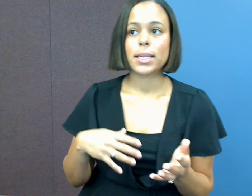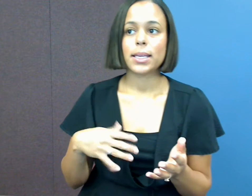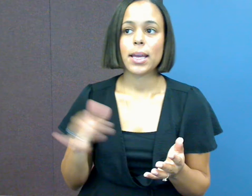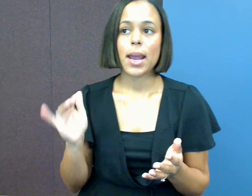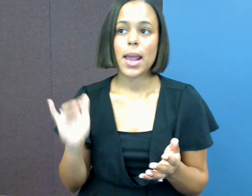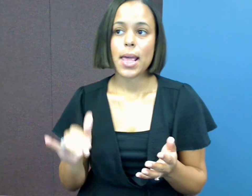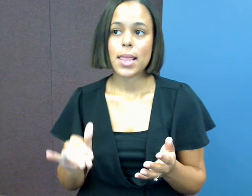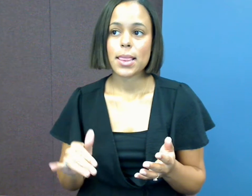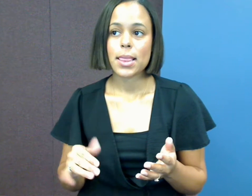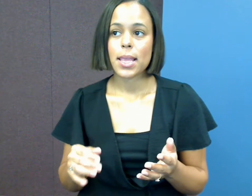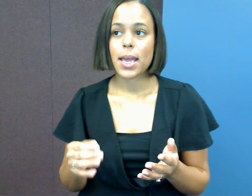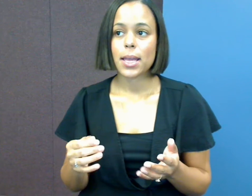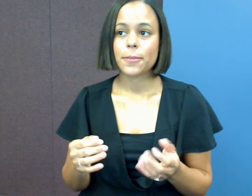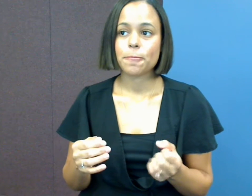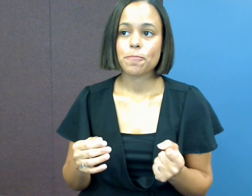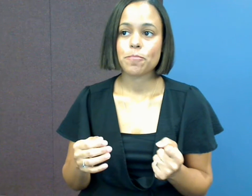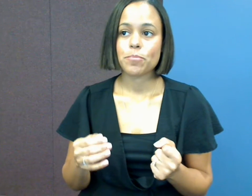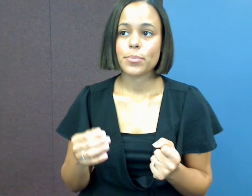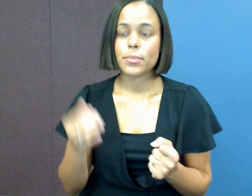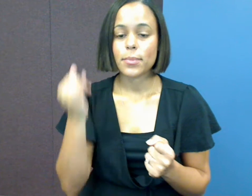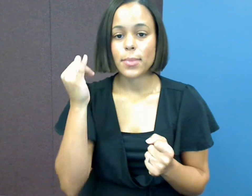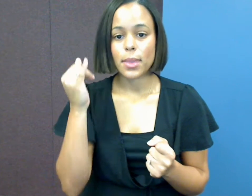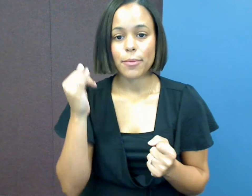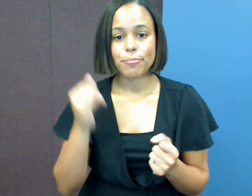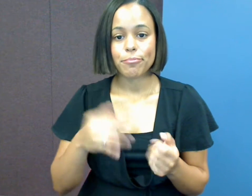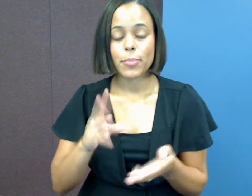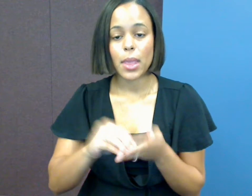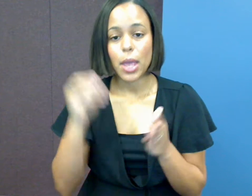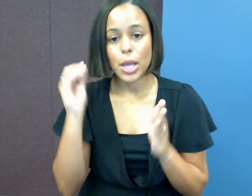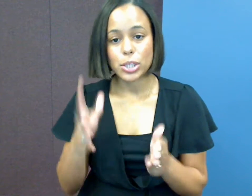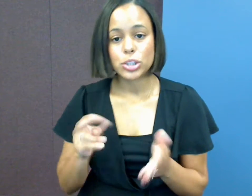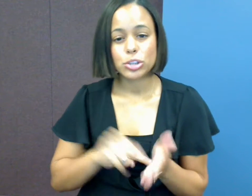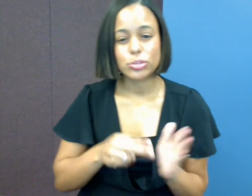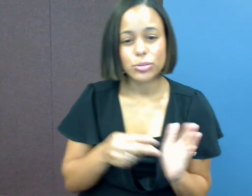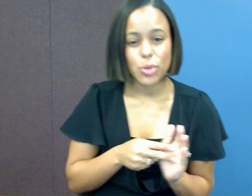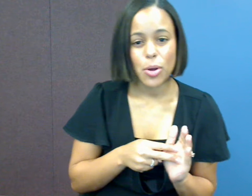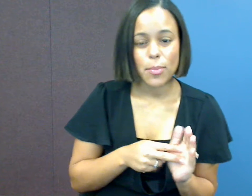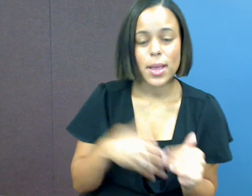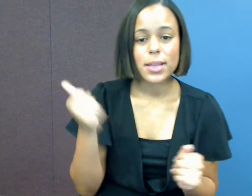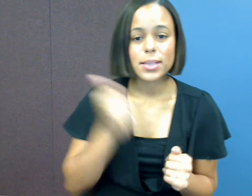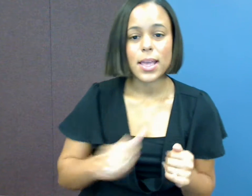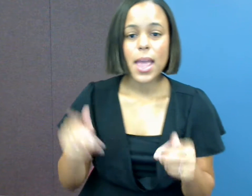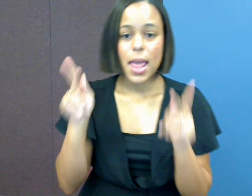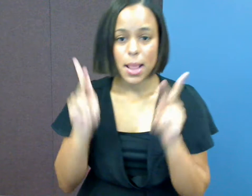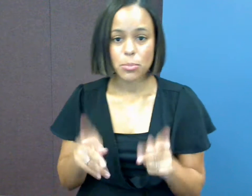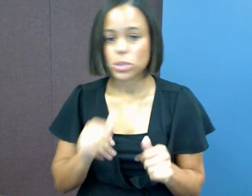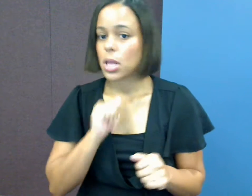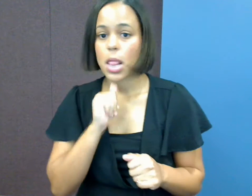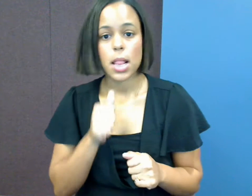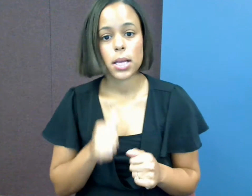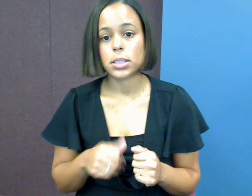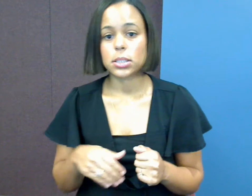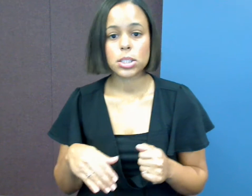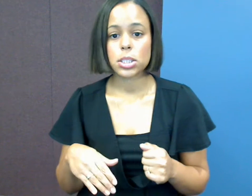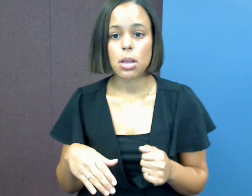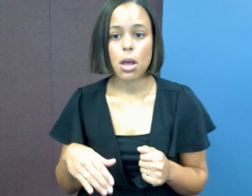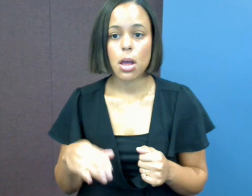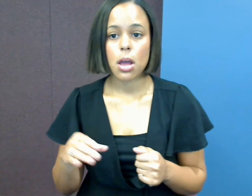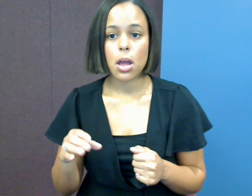for Alamo colleges, a student is any person, not a non-employee person who has a record in